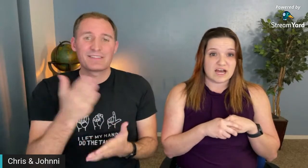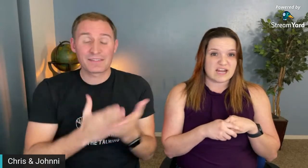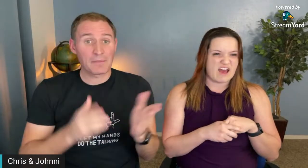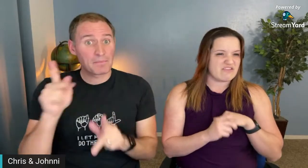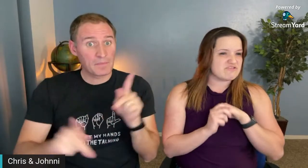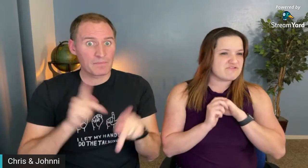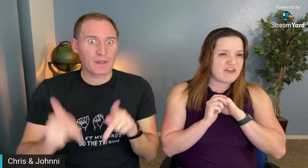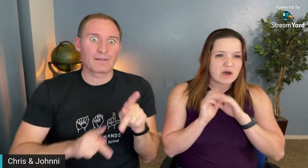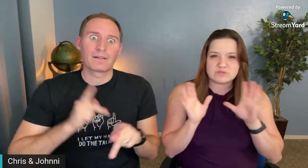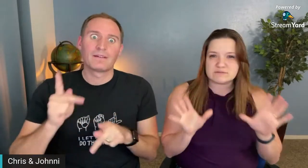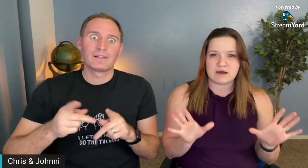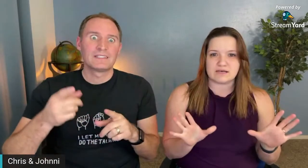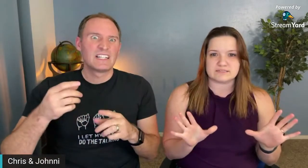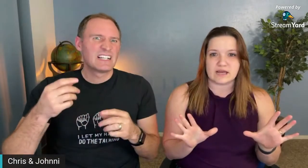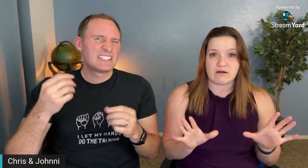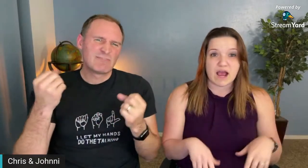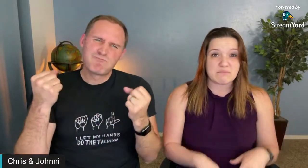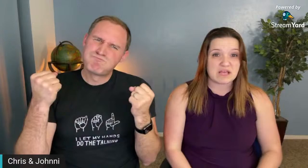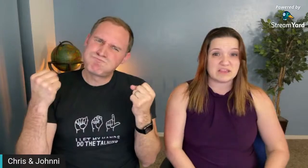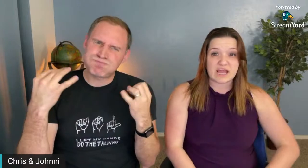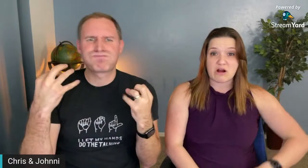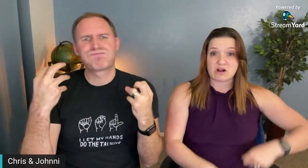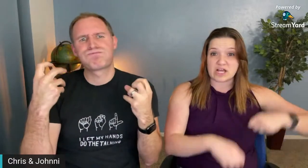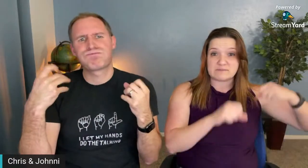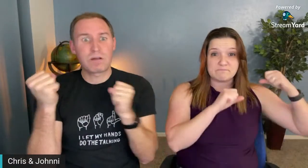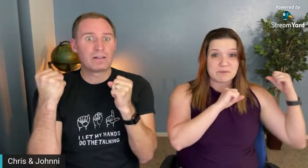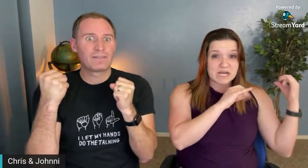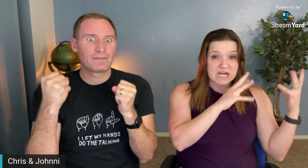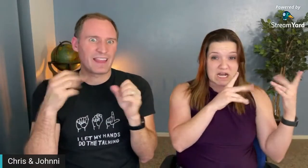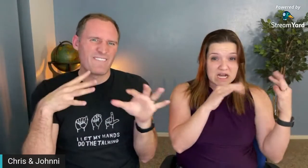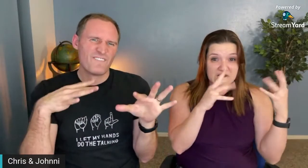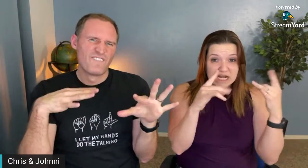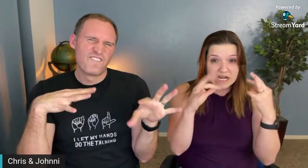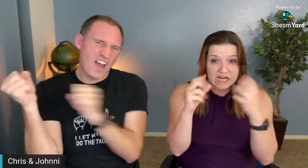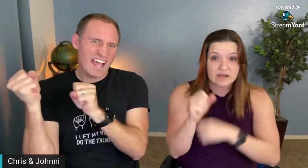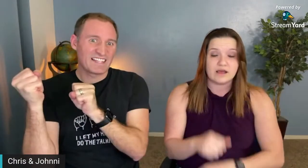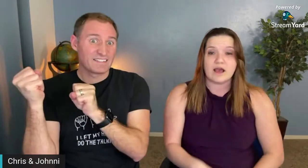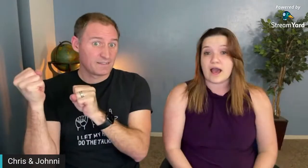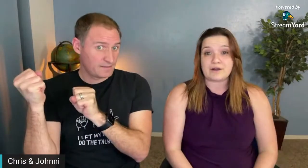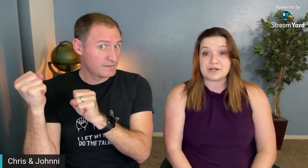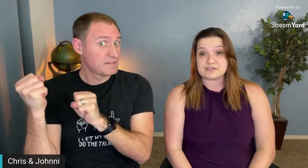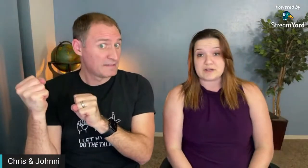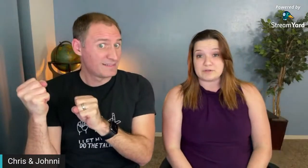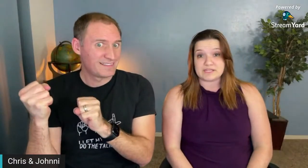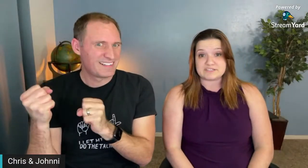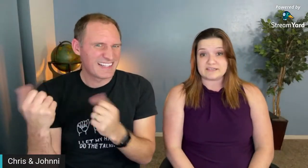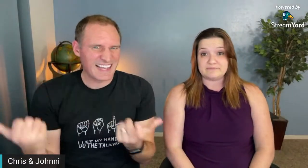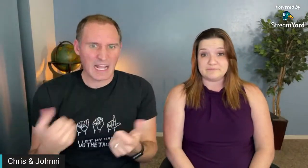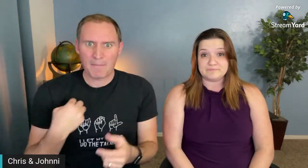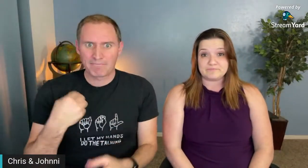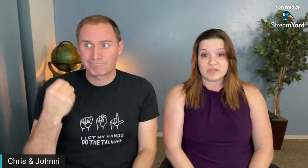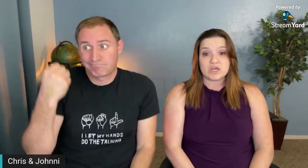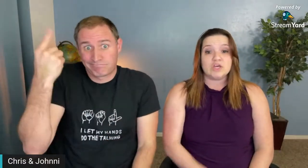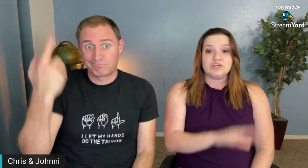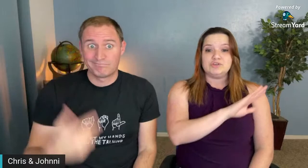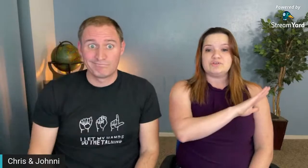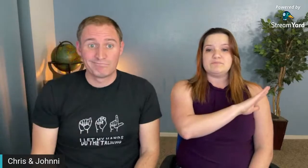sign 1,000 miles an hour. I mean, they are like, I don't understand a word they just said. You could